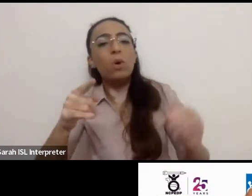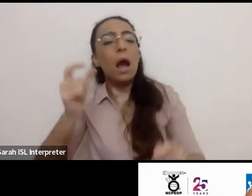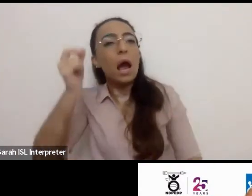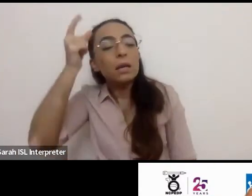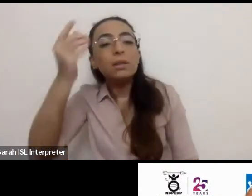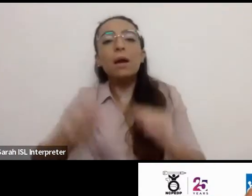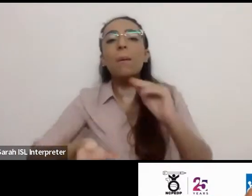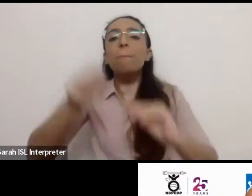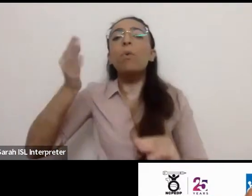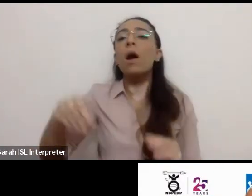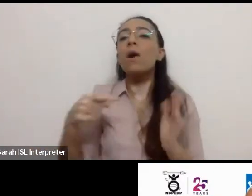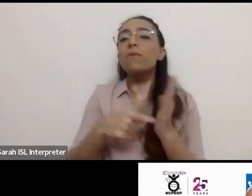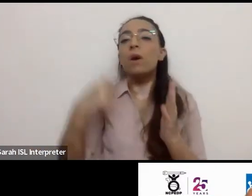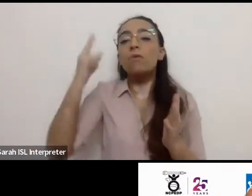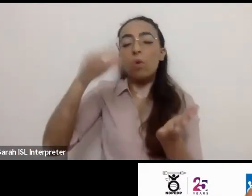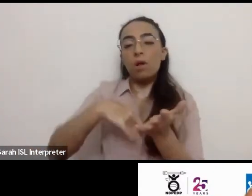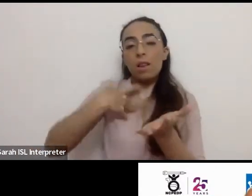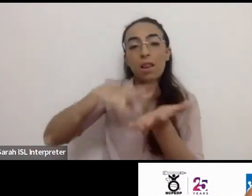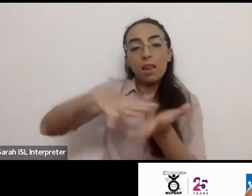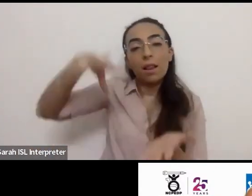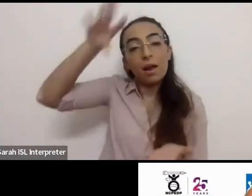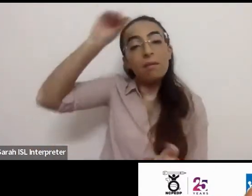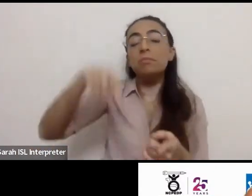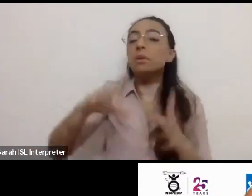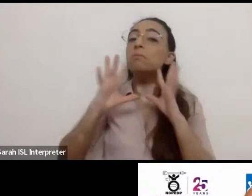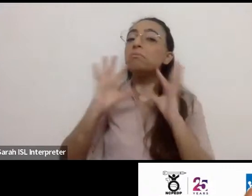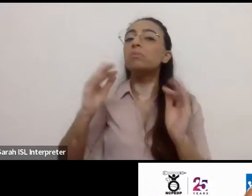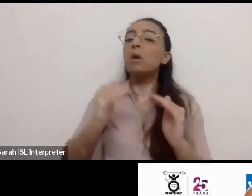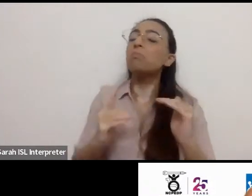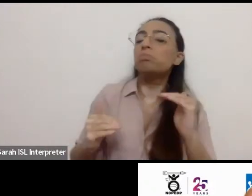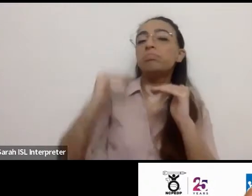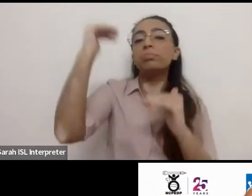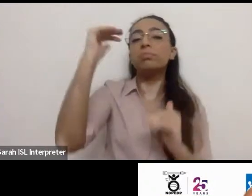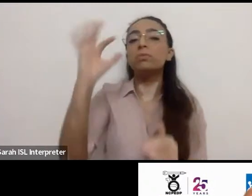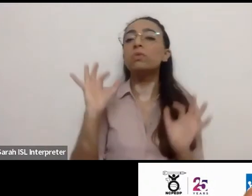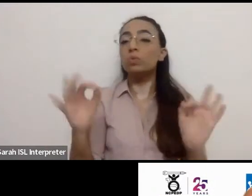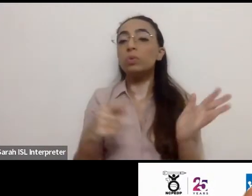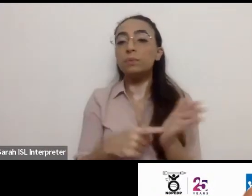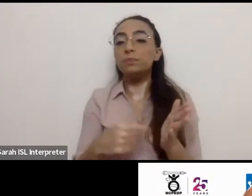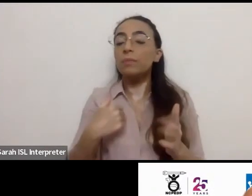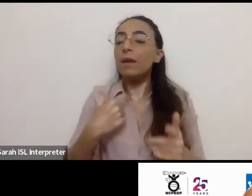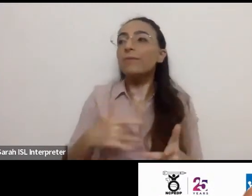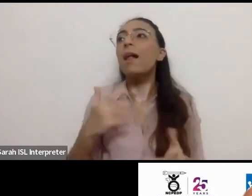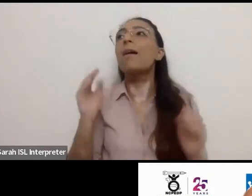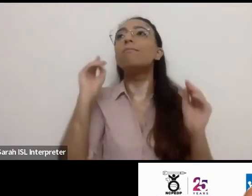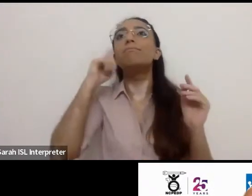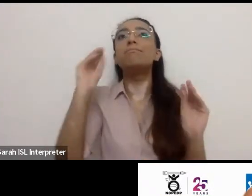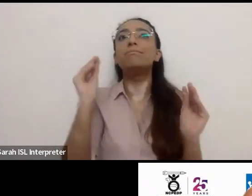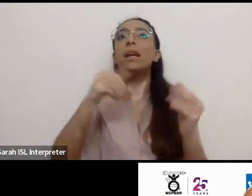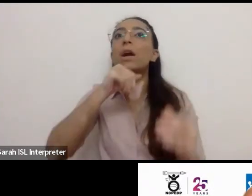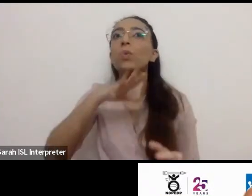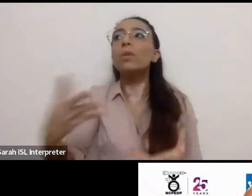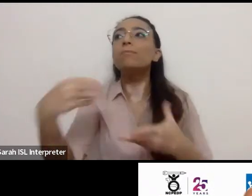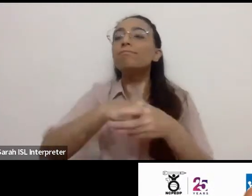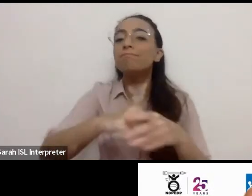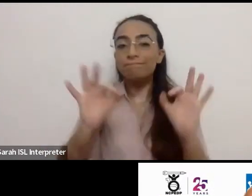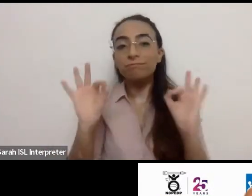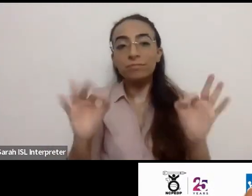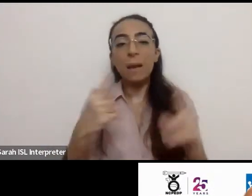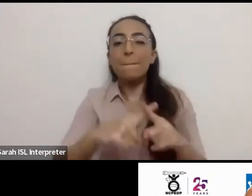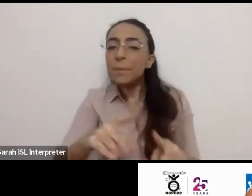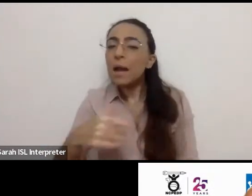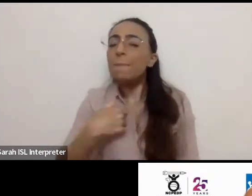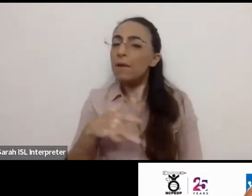incorporate it into their thinking, to learn, I think is very high. So that also gives us great comfort. But specifically, I think we can be doing a better job,